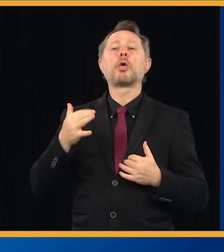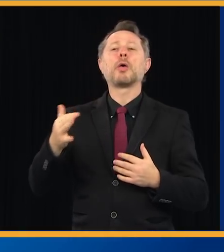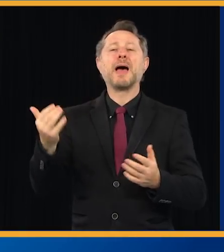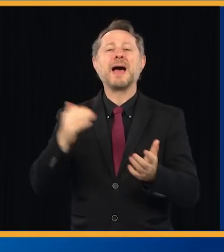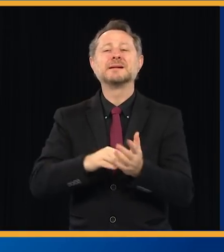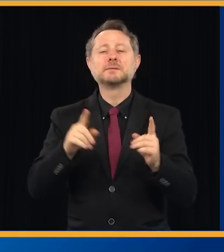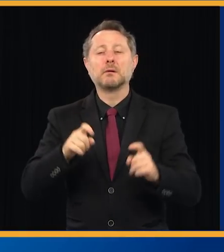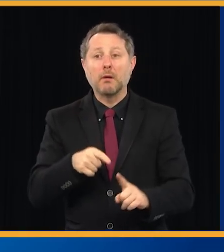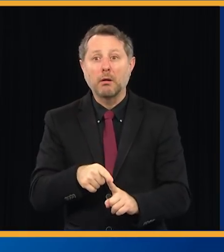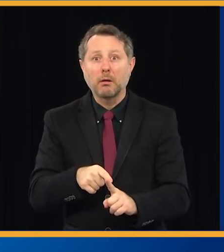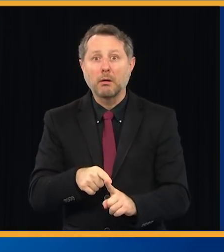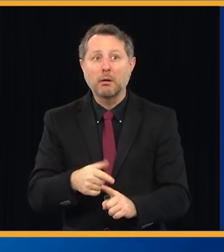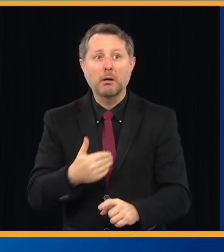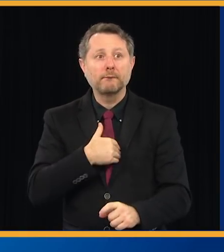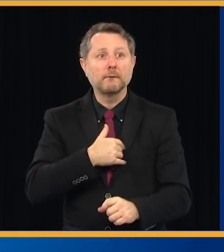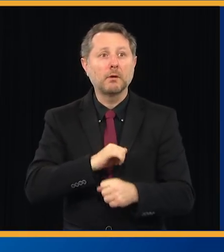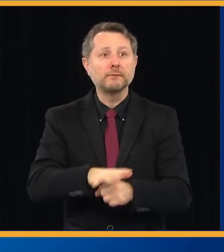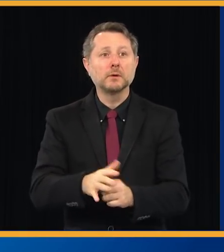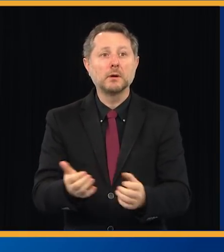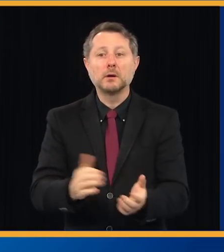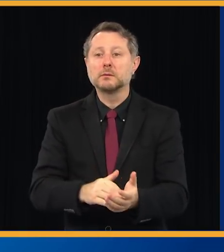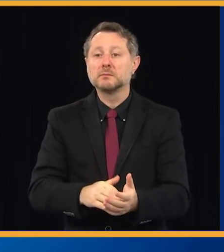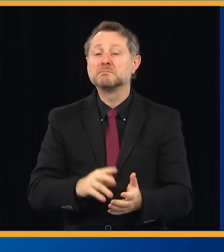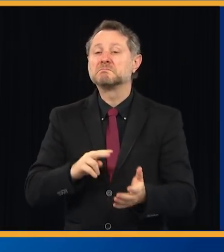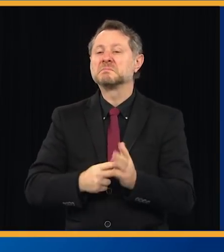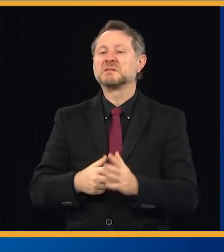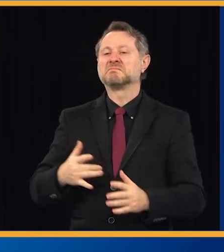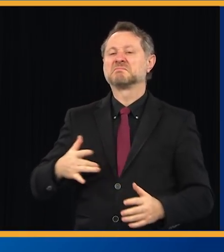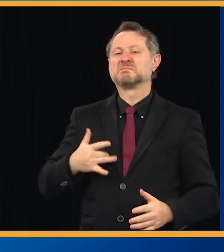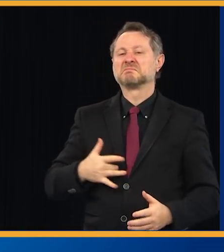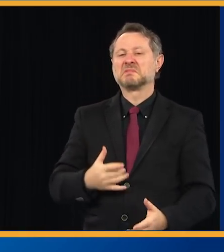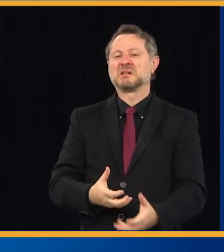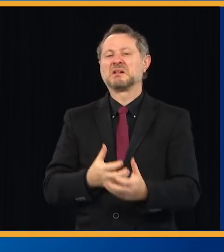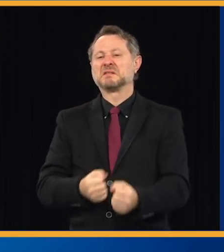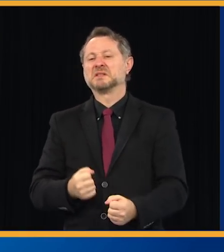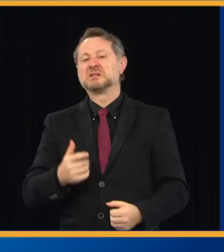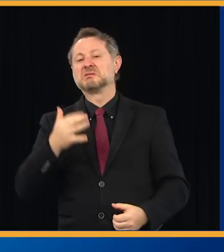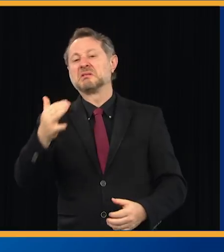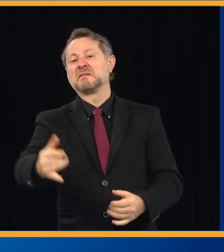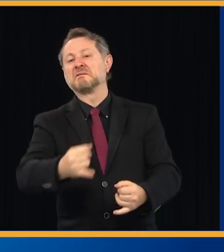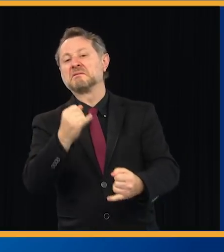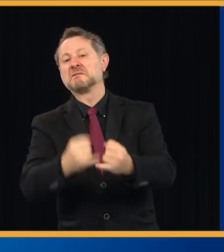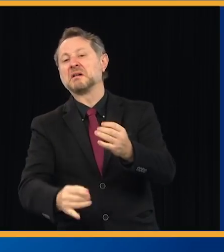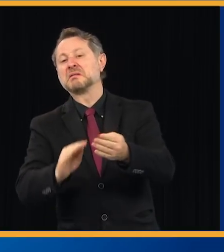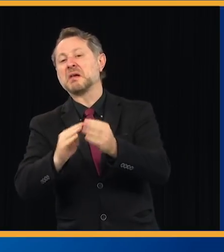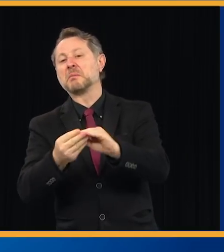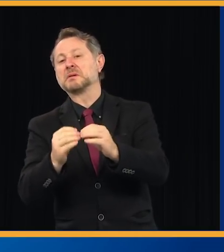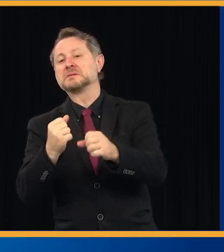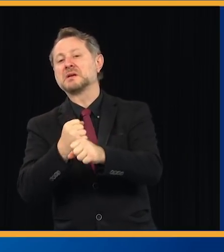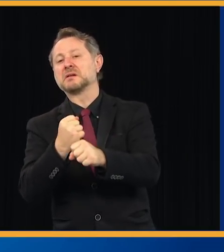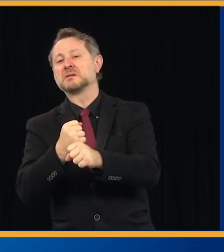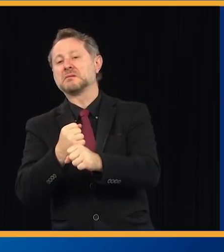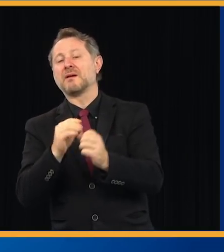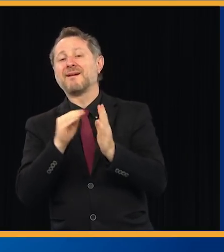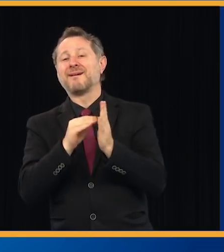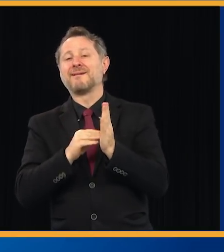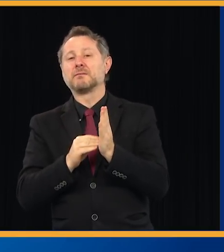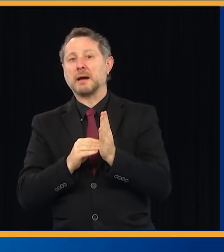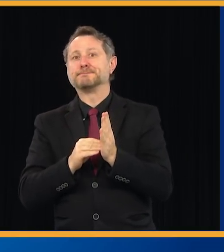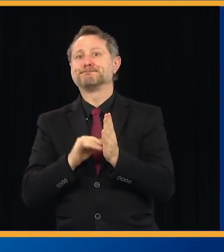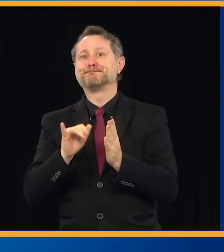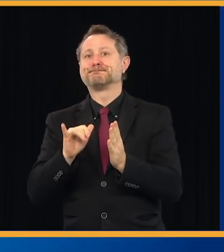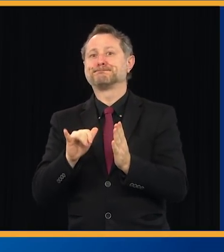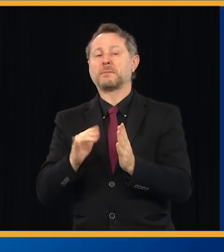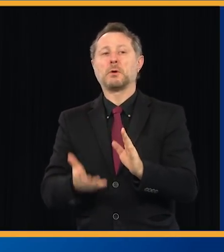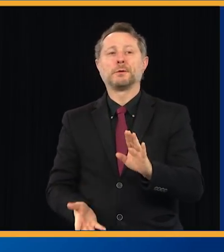think it's going to be worse when the final numbers are tallied. We're also not fully documenting all the at-home deaths that